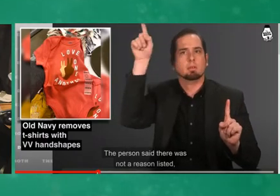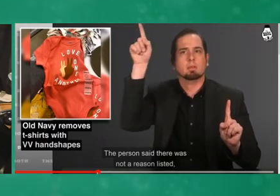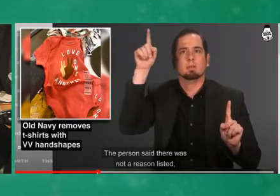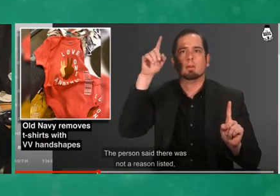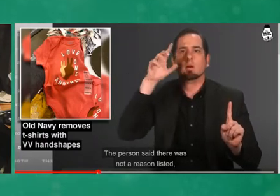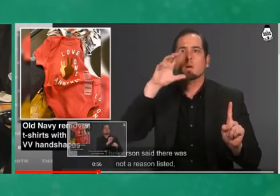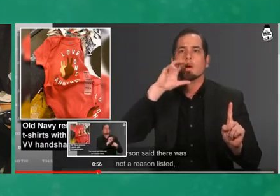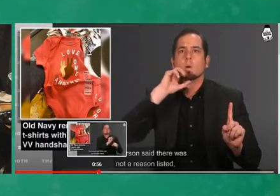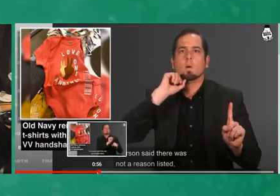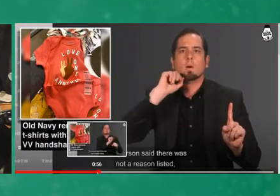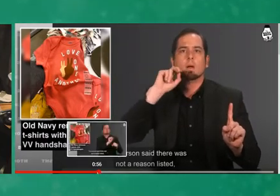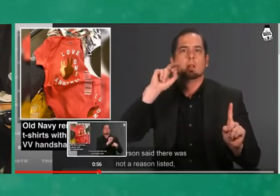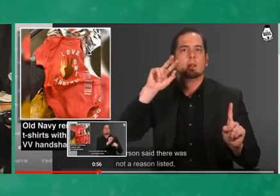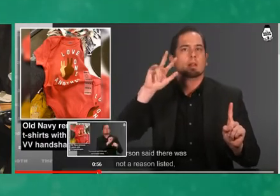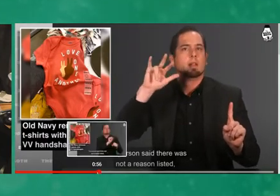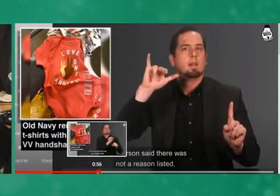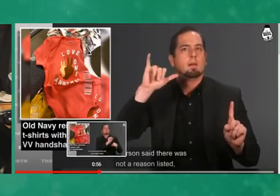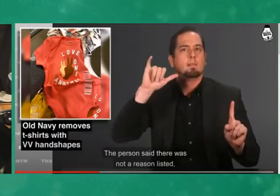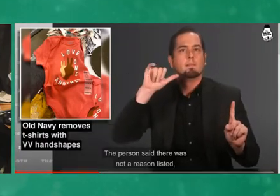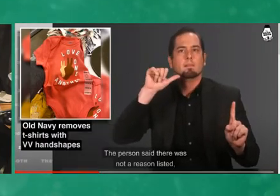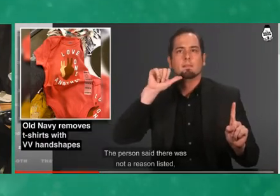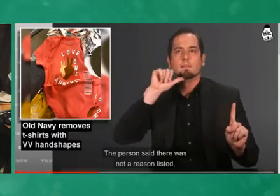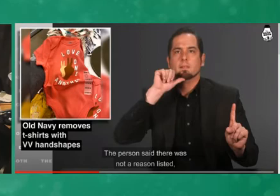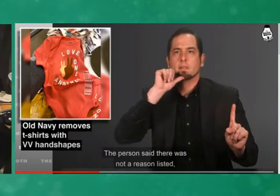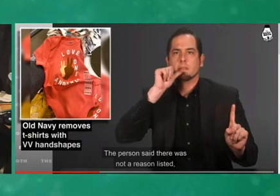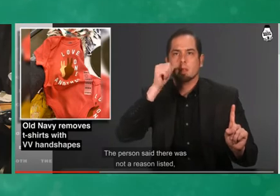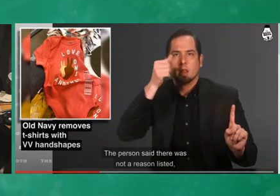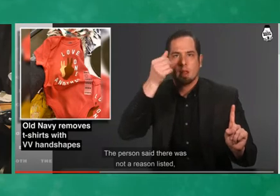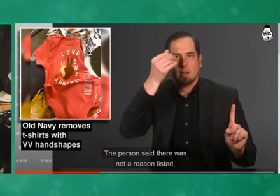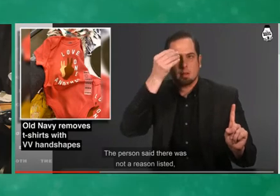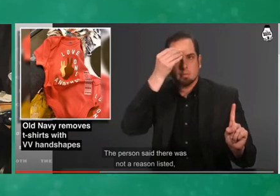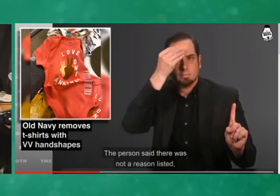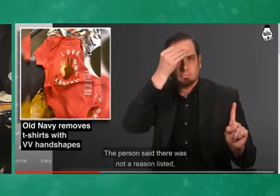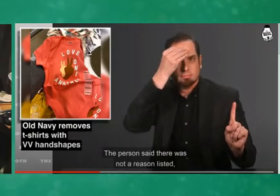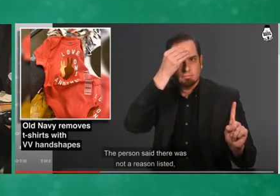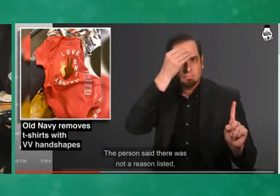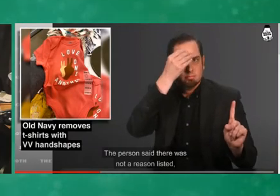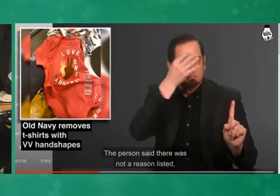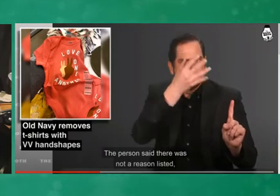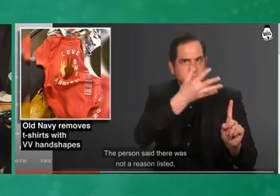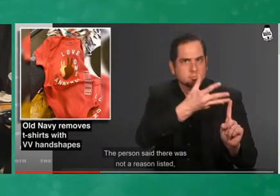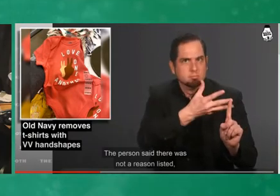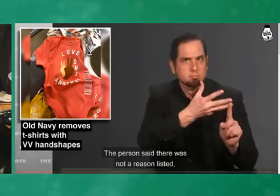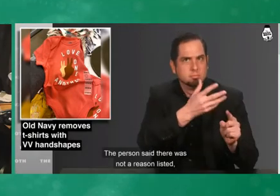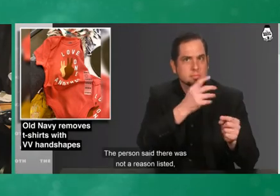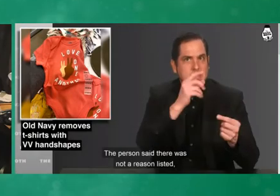All the people at Old Navy, you know,